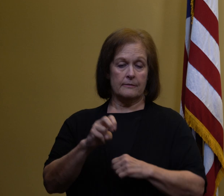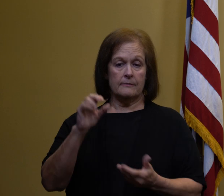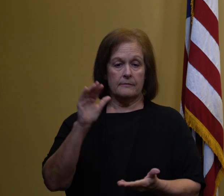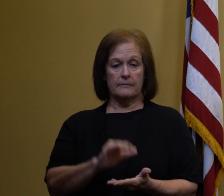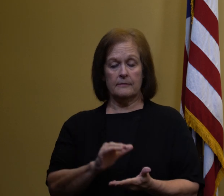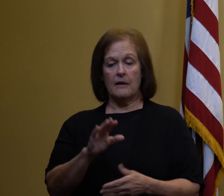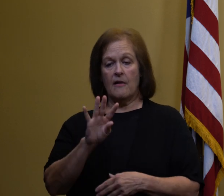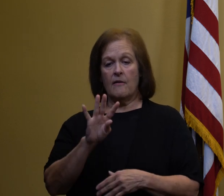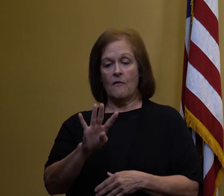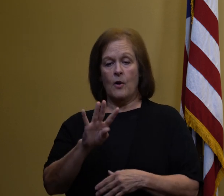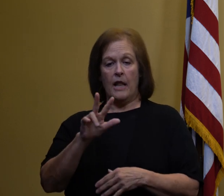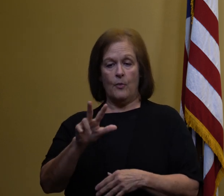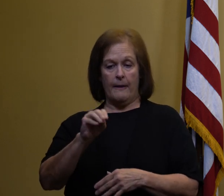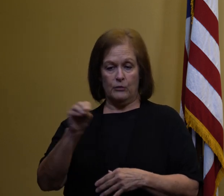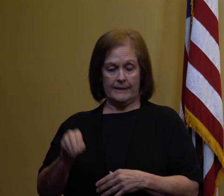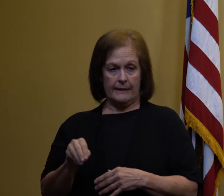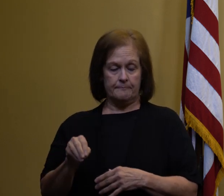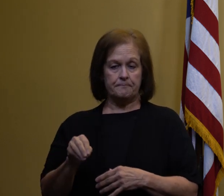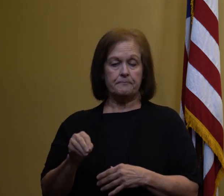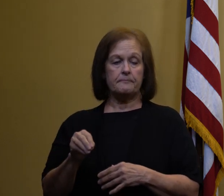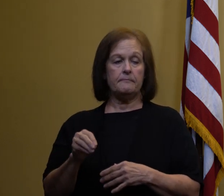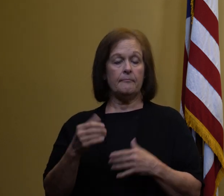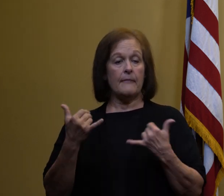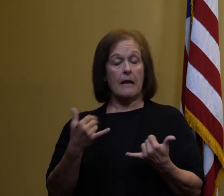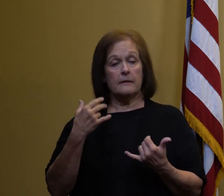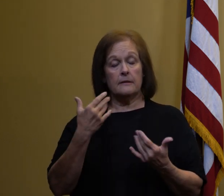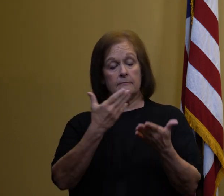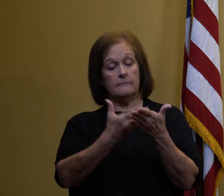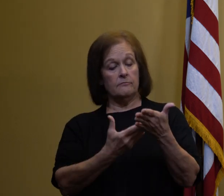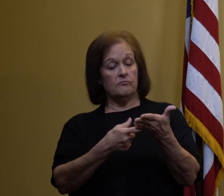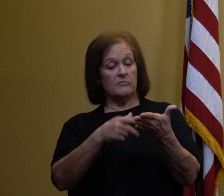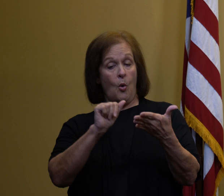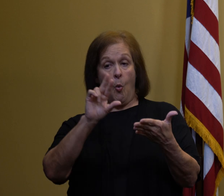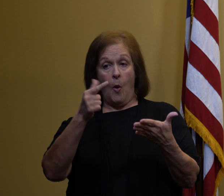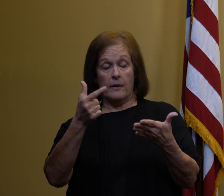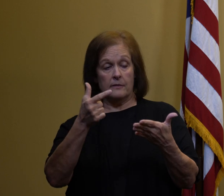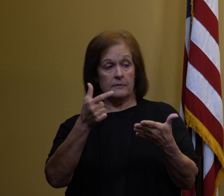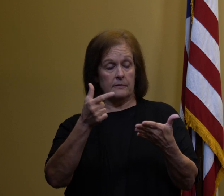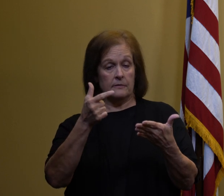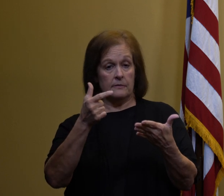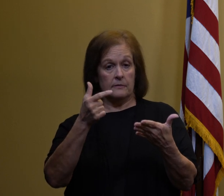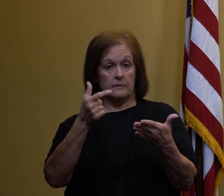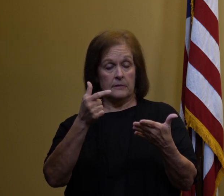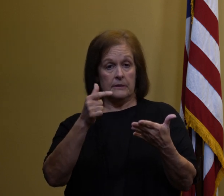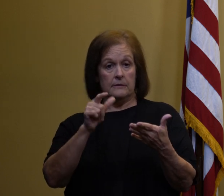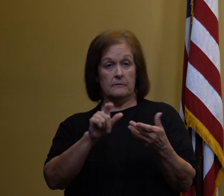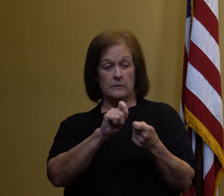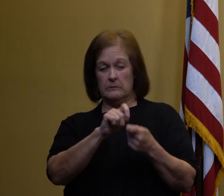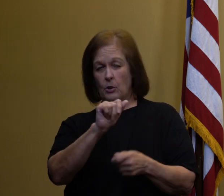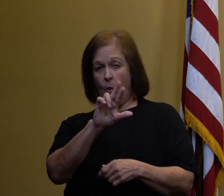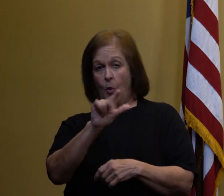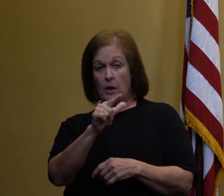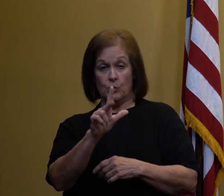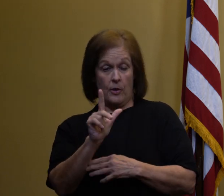down at 43%. Now, looking at August stats, comparing August, specifically August